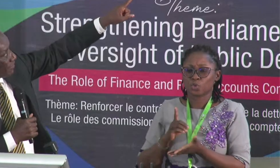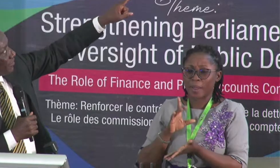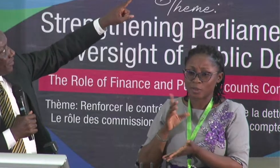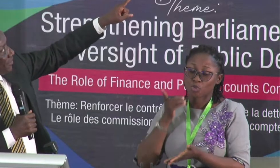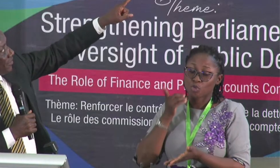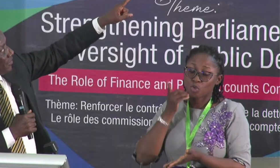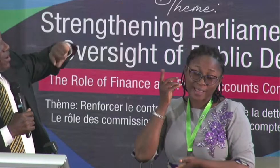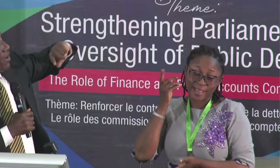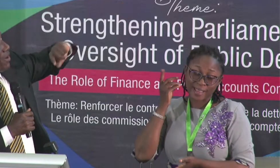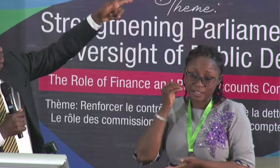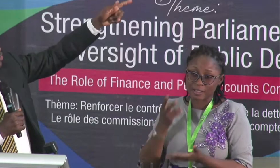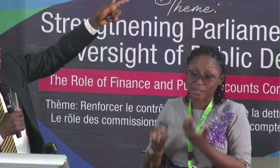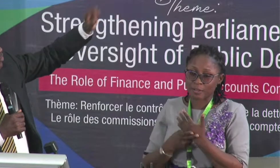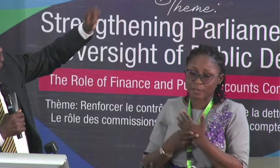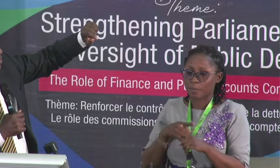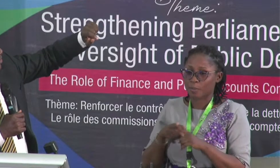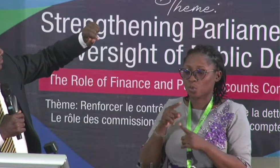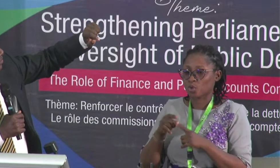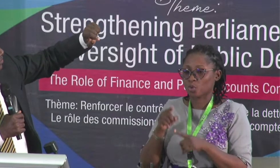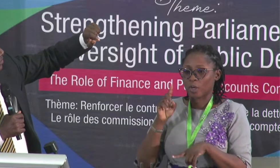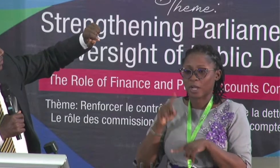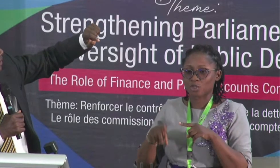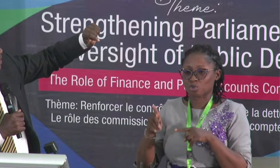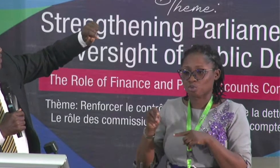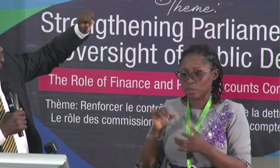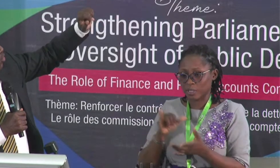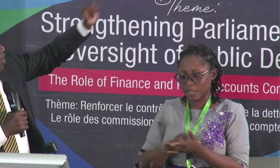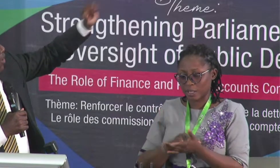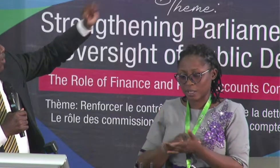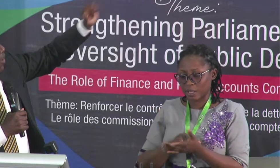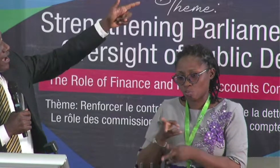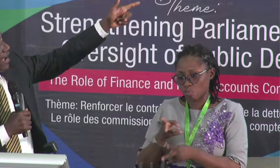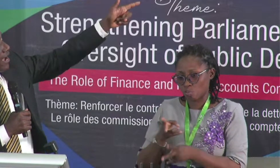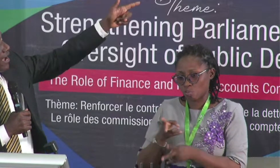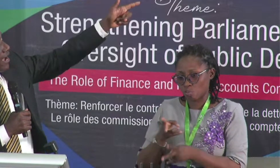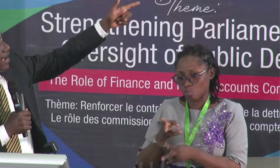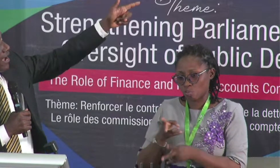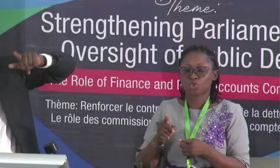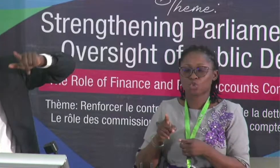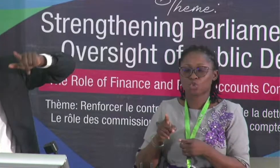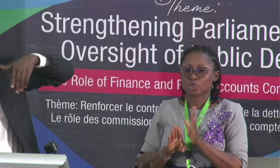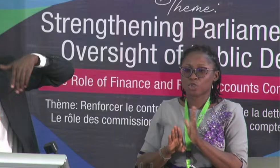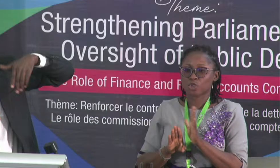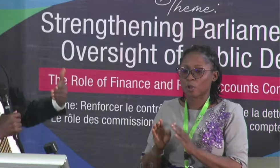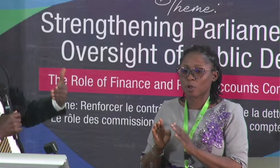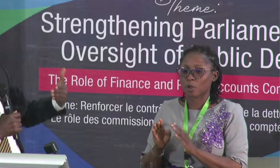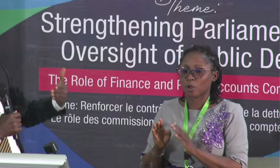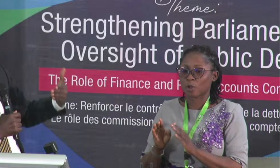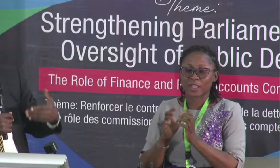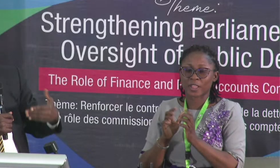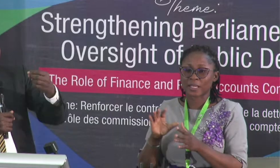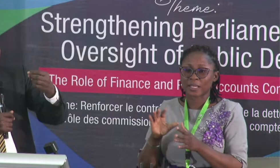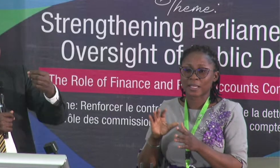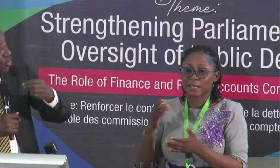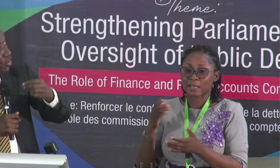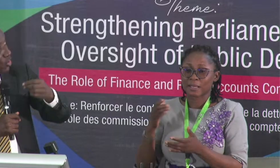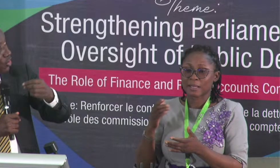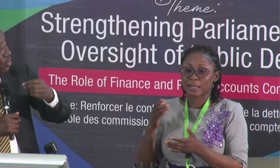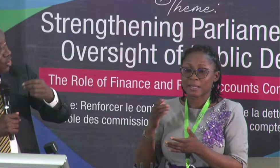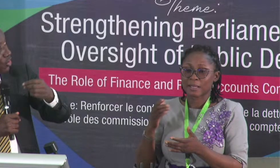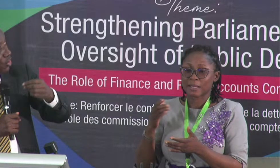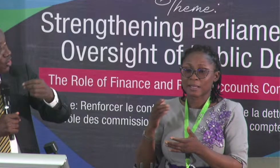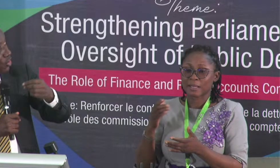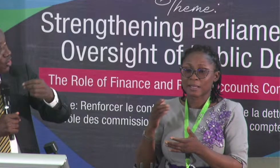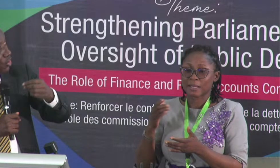savings. But when you cannot do that, you borrow. So when you are going to develop without capital formation, you resort to